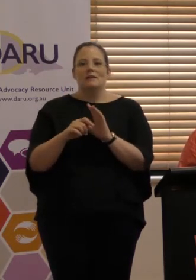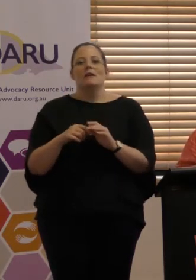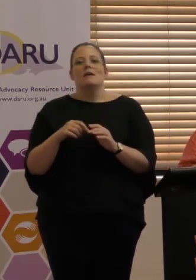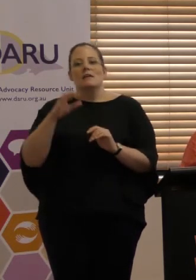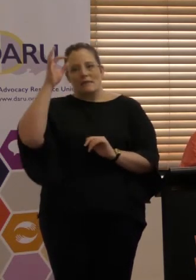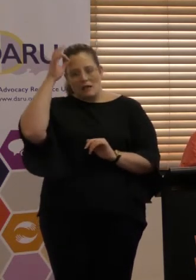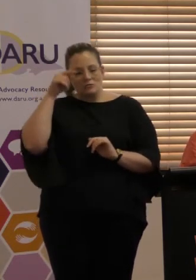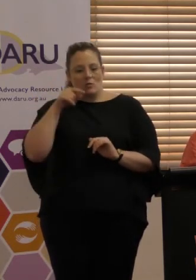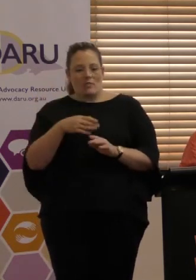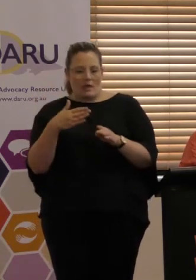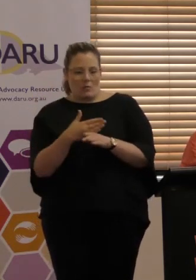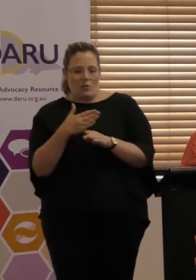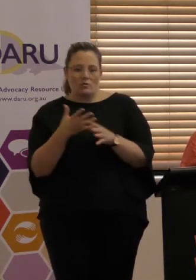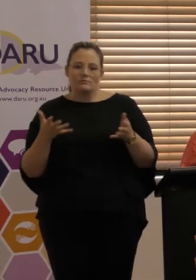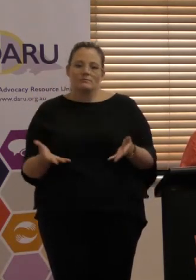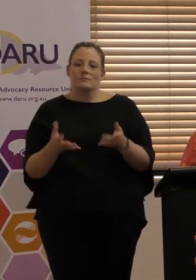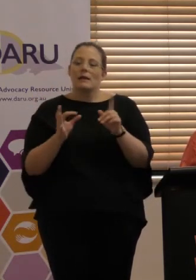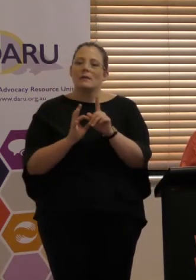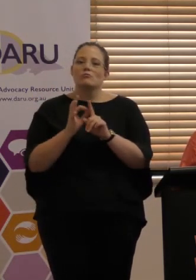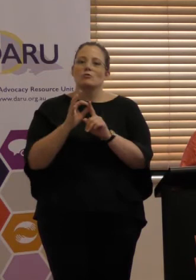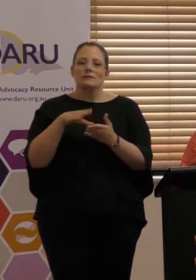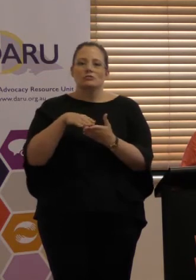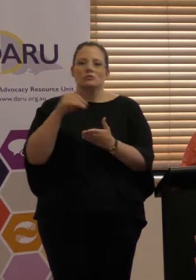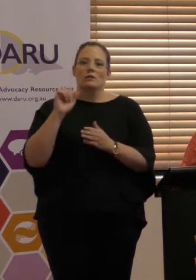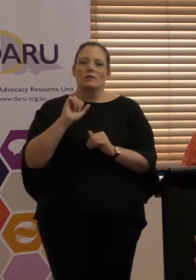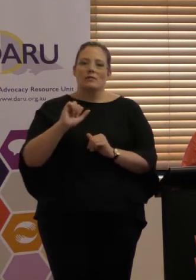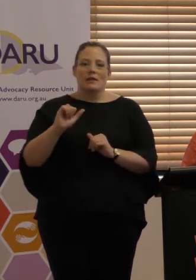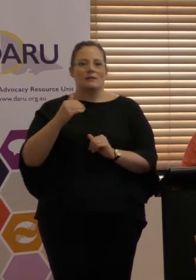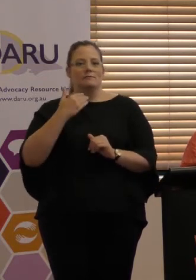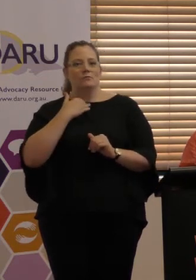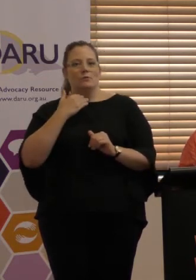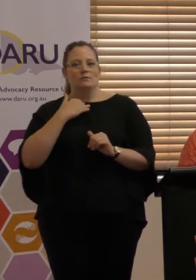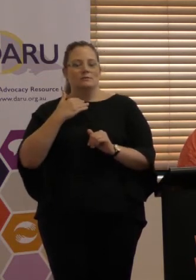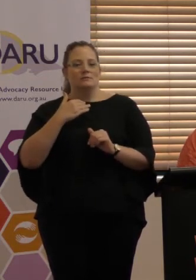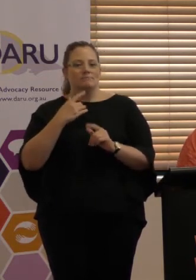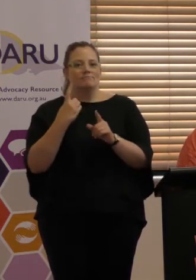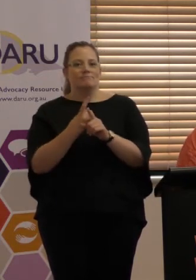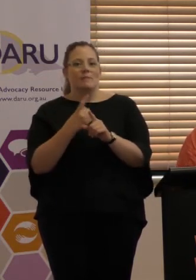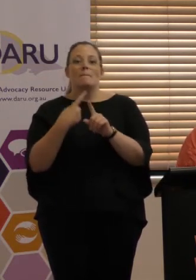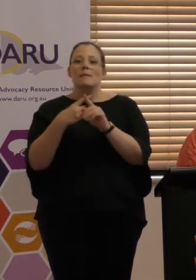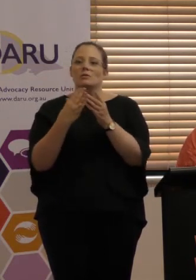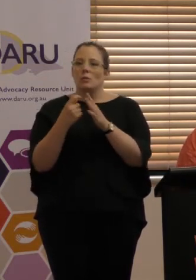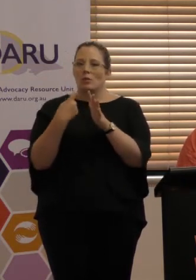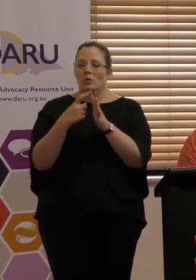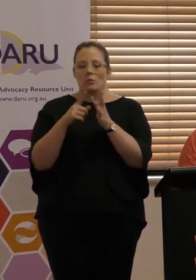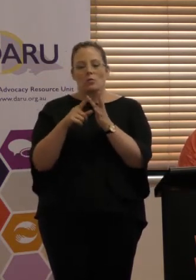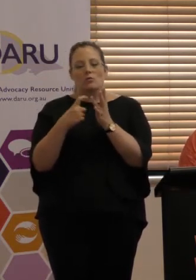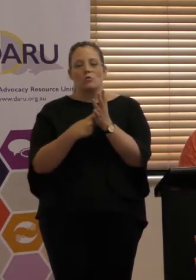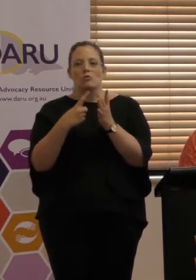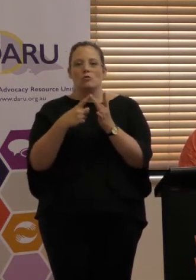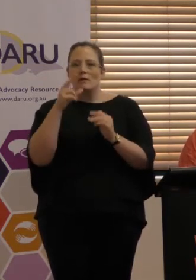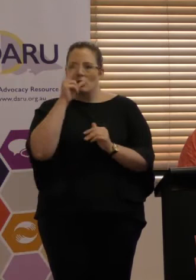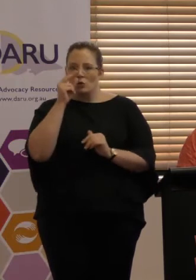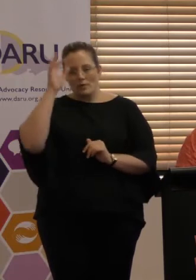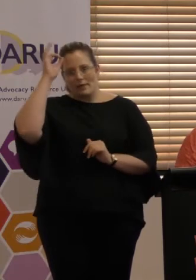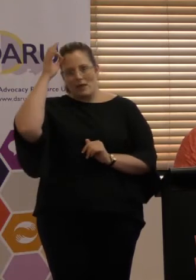on improving student voice across Victoria. And the Koori Youth Council, who do pretty much